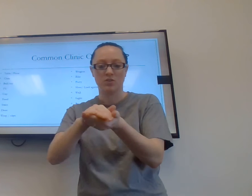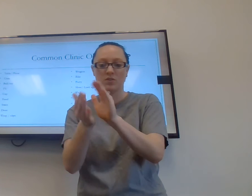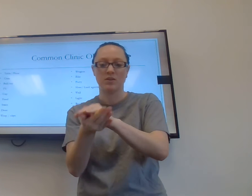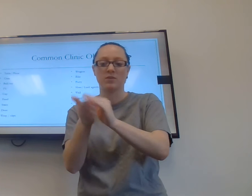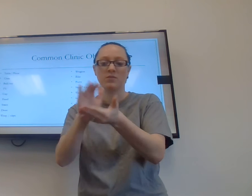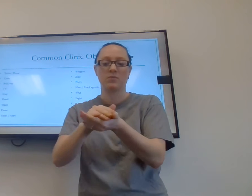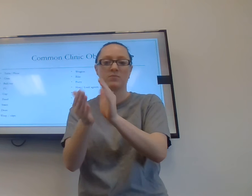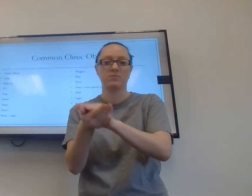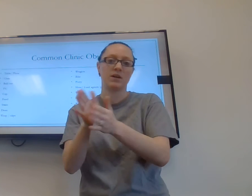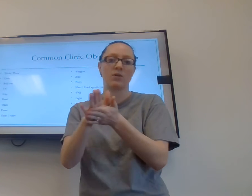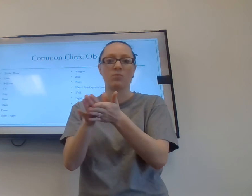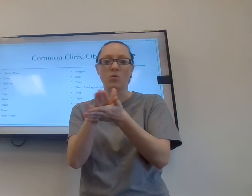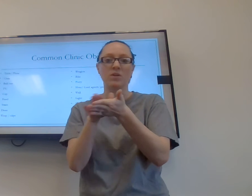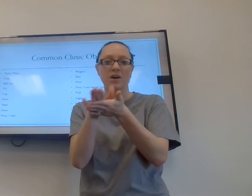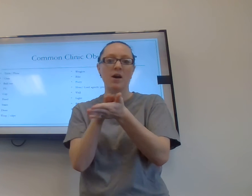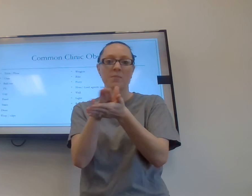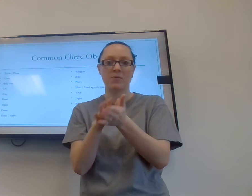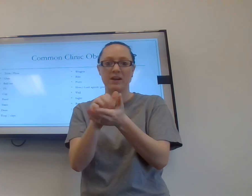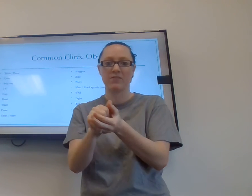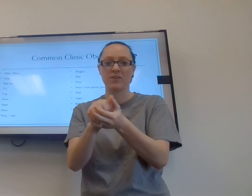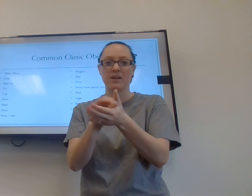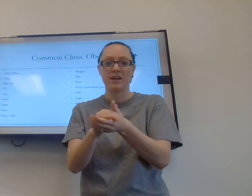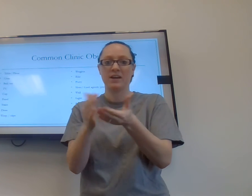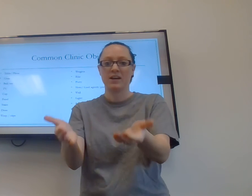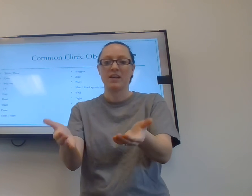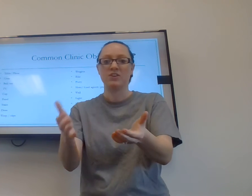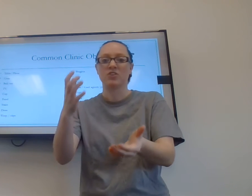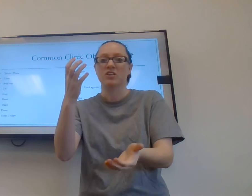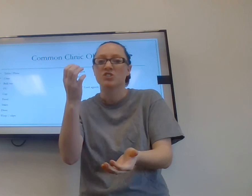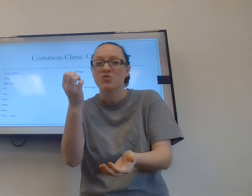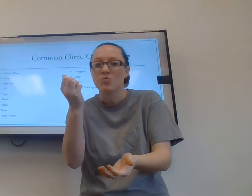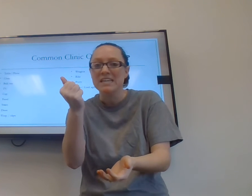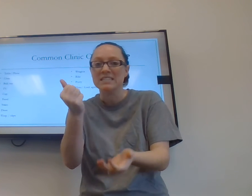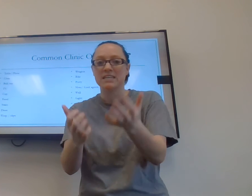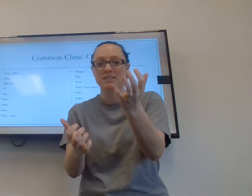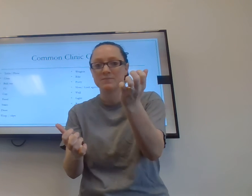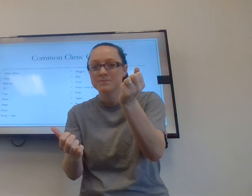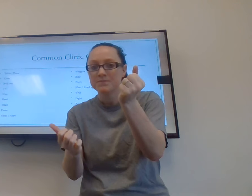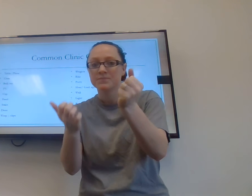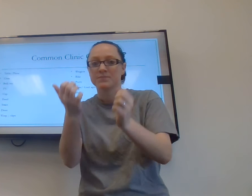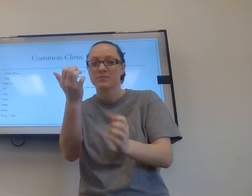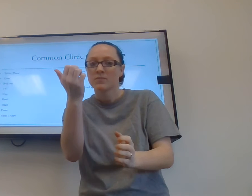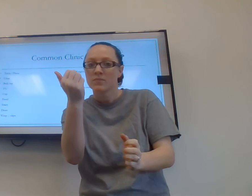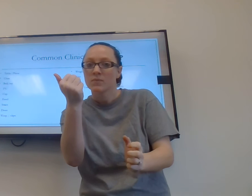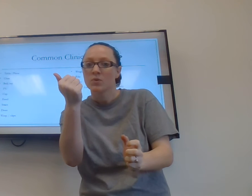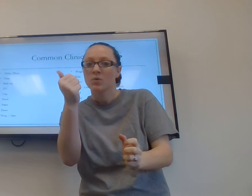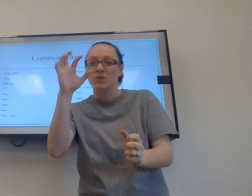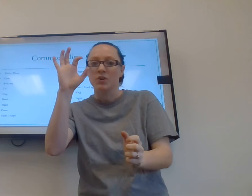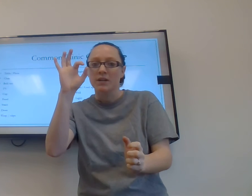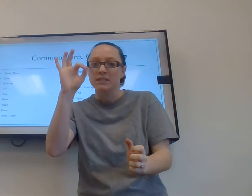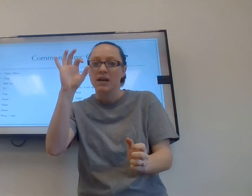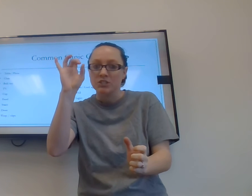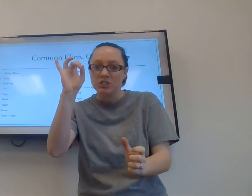going to kind of roll it up or whatever, and you're going to squeeze it, or you're going to touch